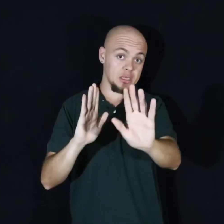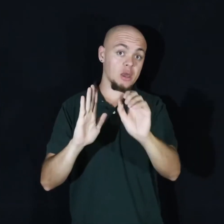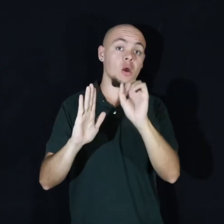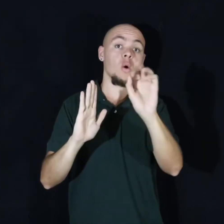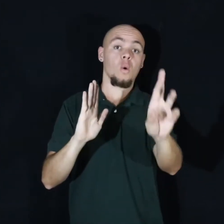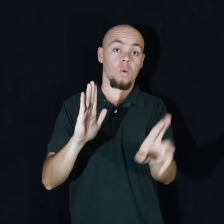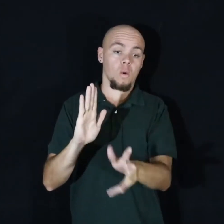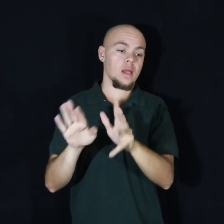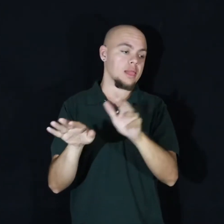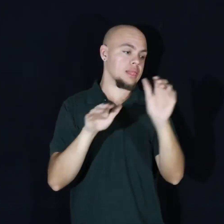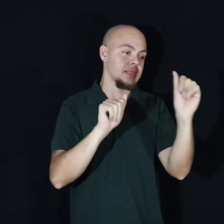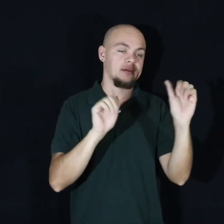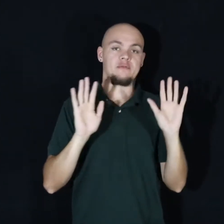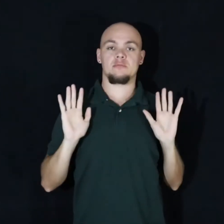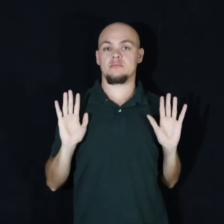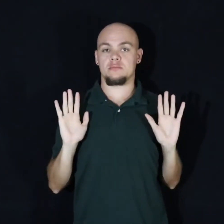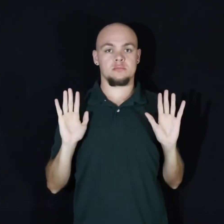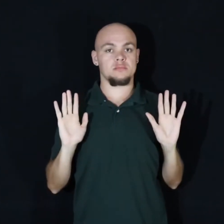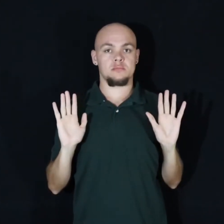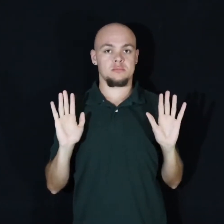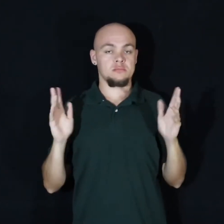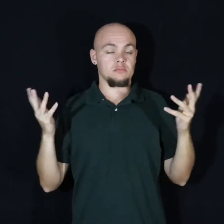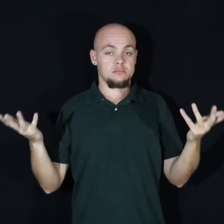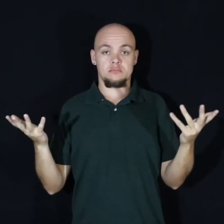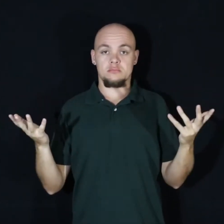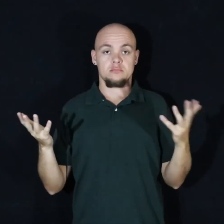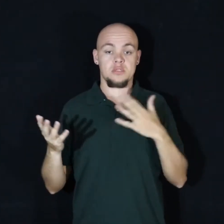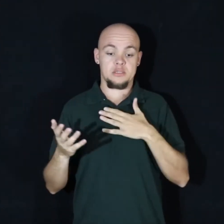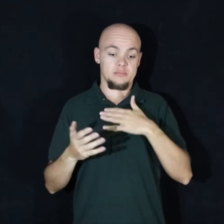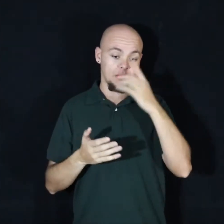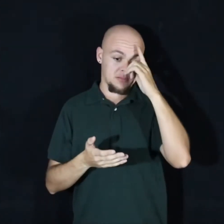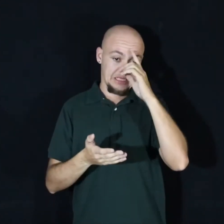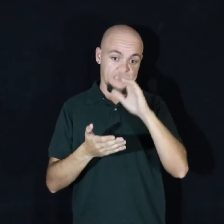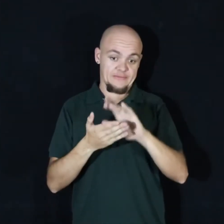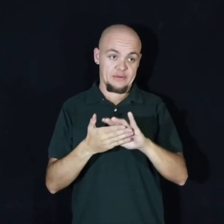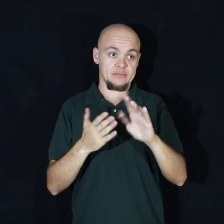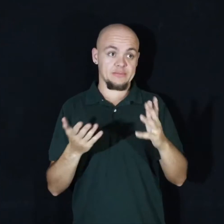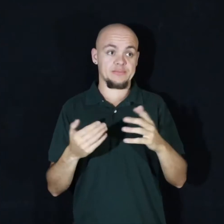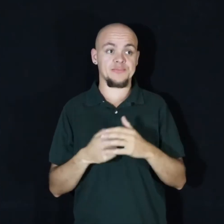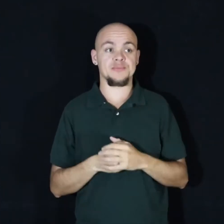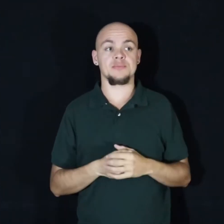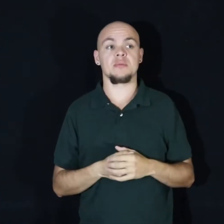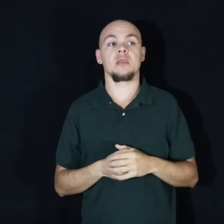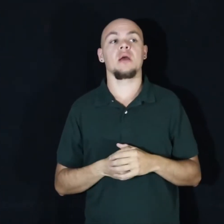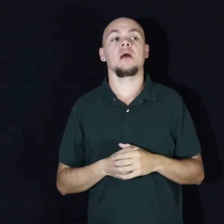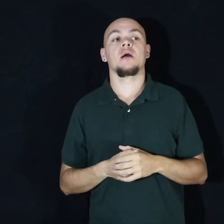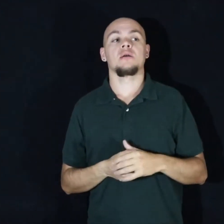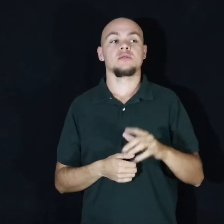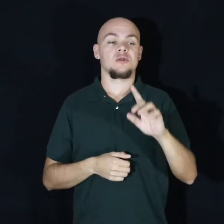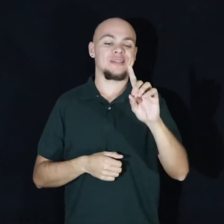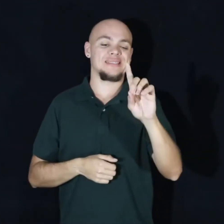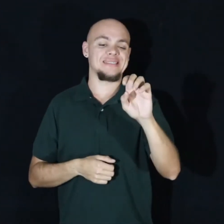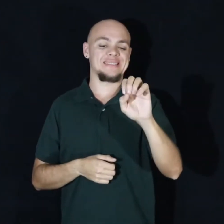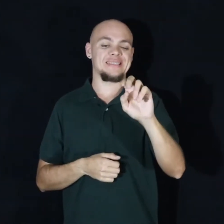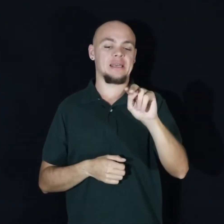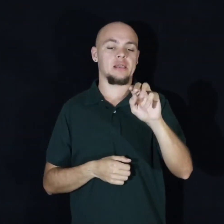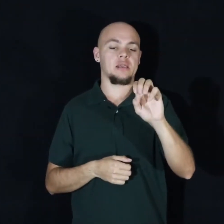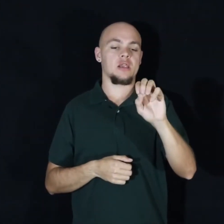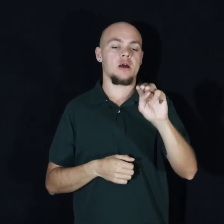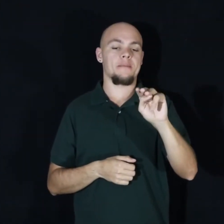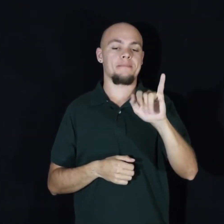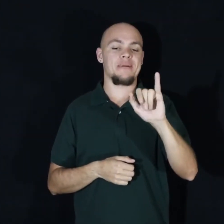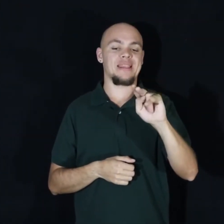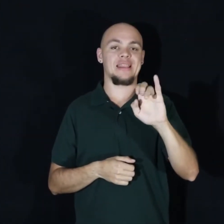it. I think that you either work to change it or that you change denominations. All right, so when we talk